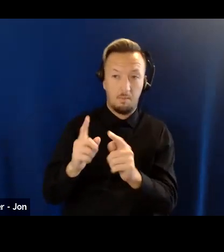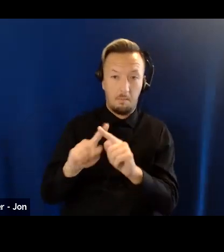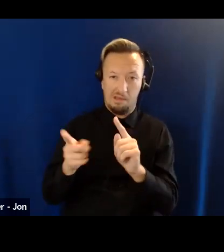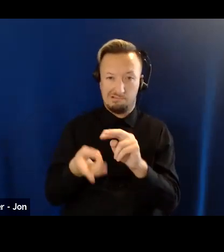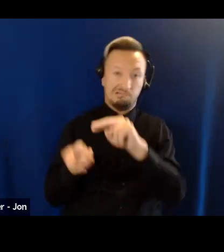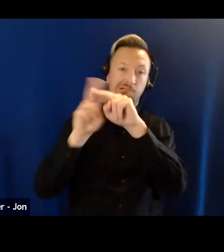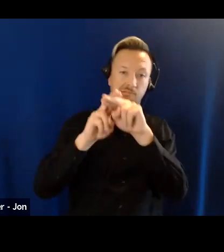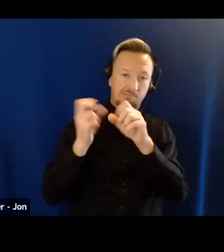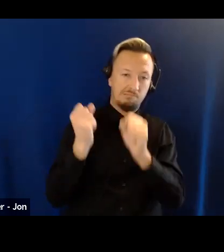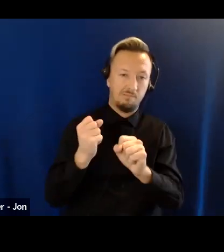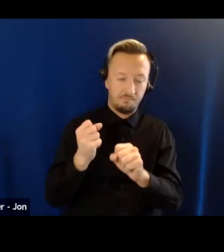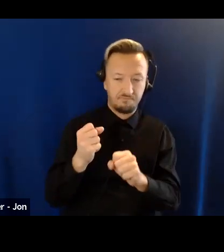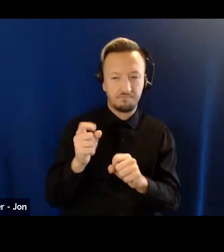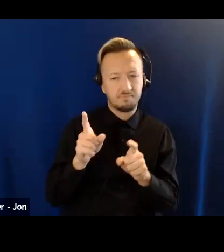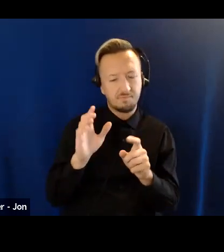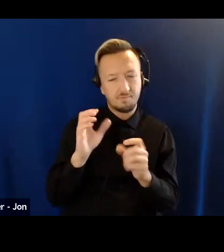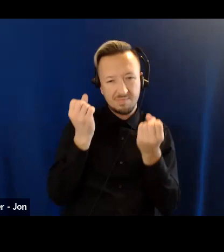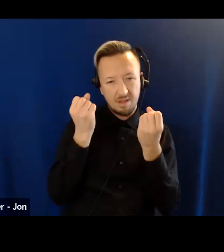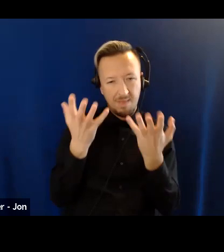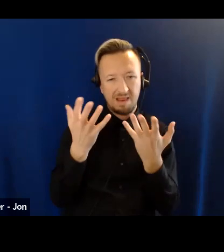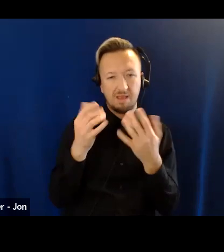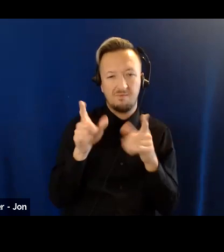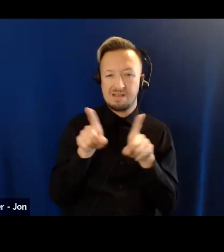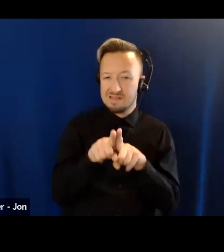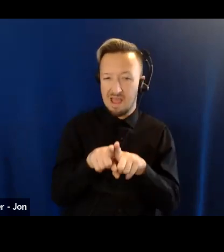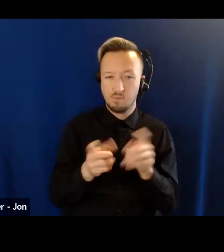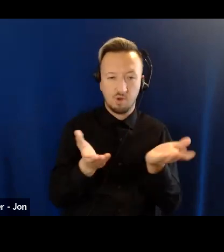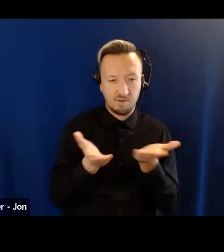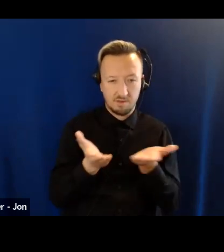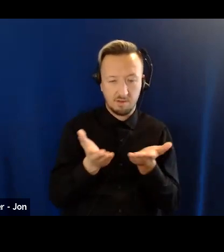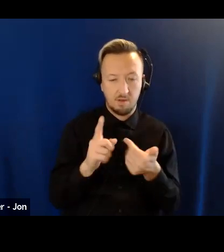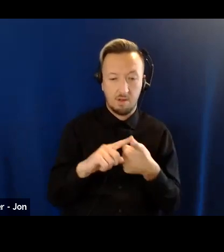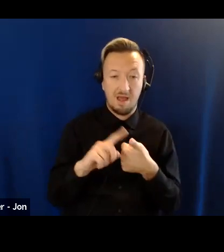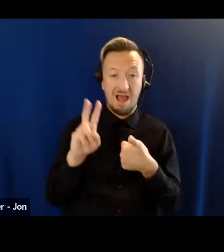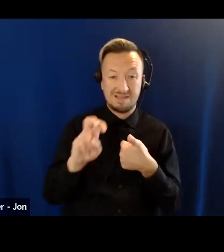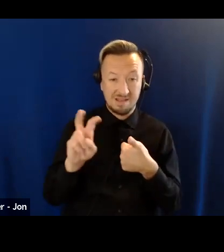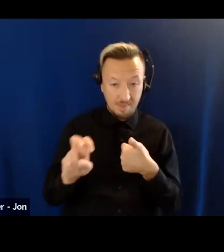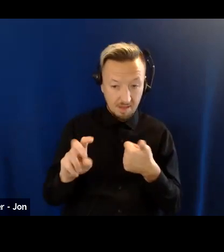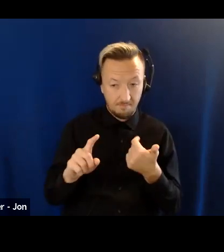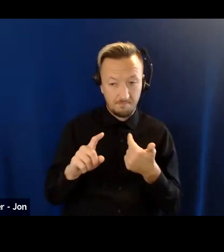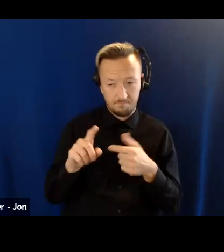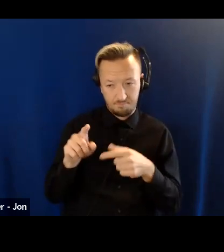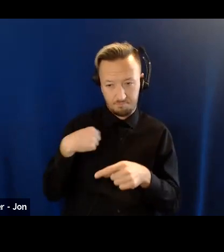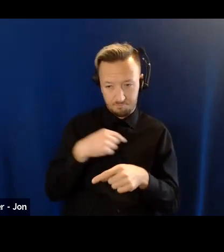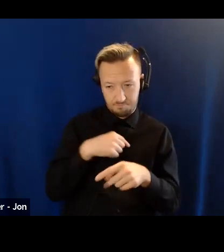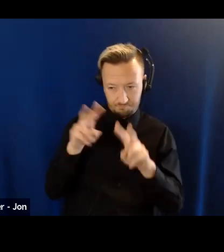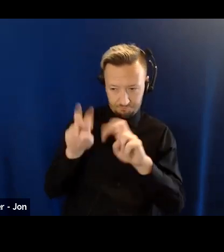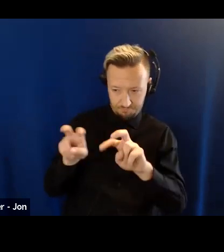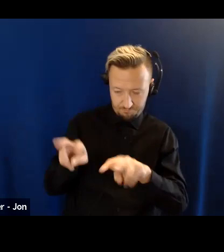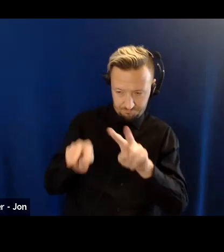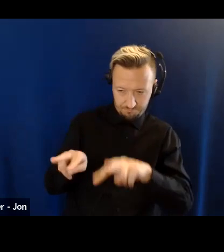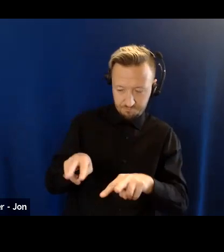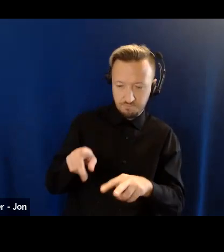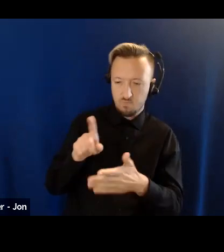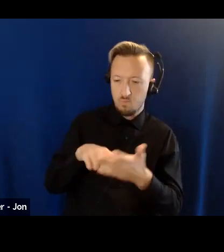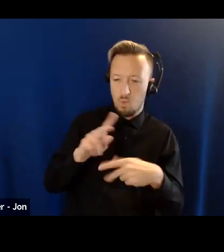lot of the same services. Basically, an assessment is done to determine what level